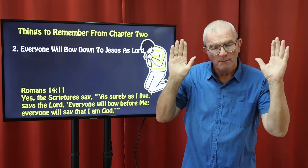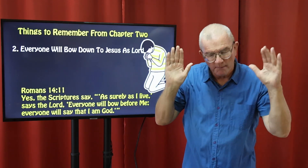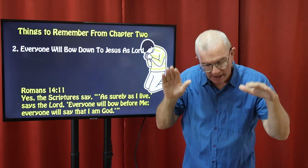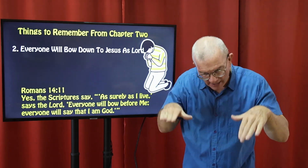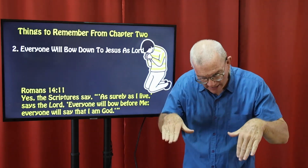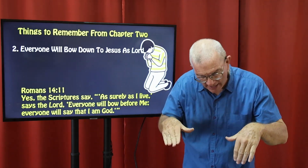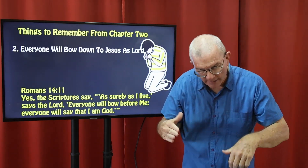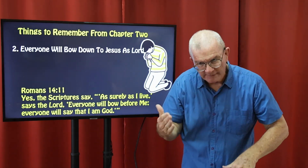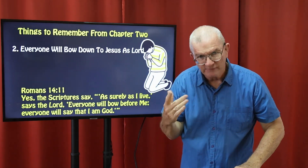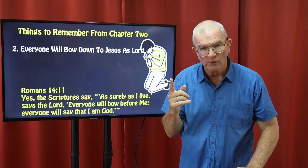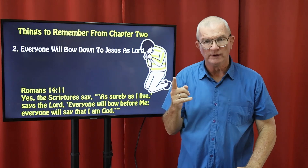bow down.